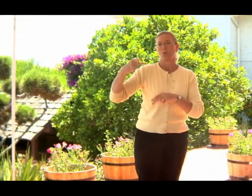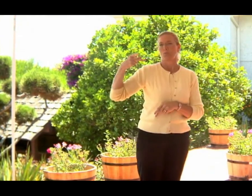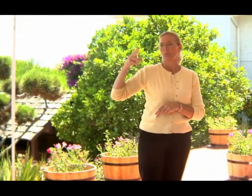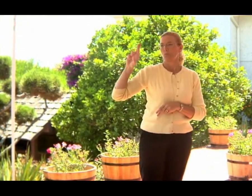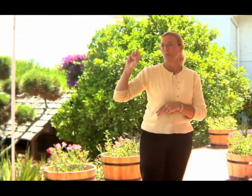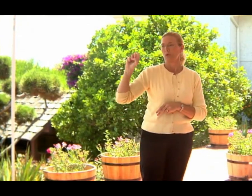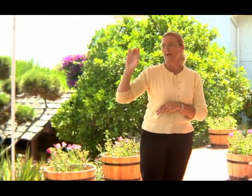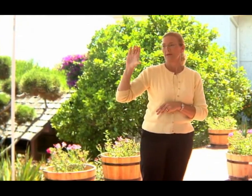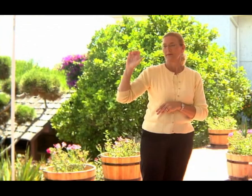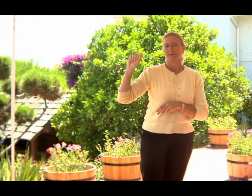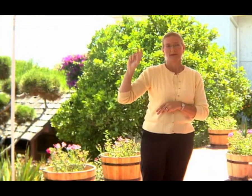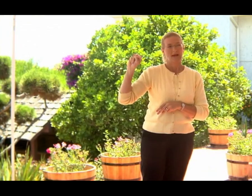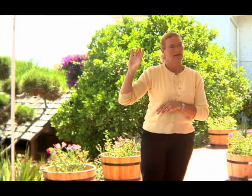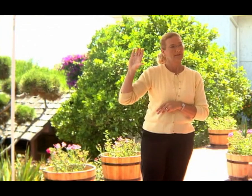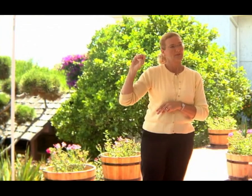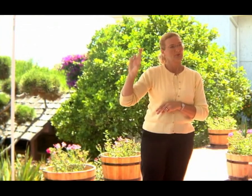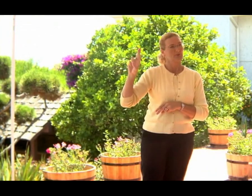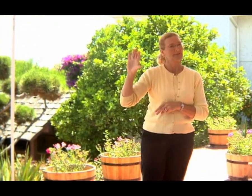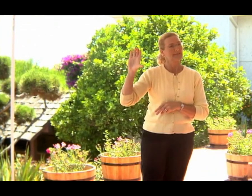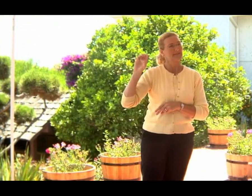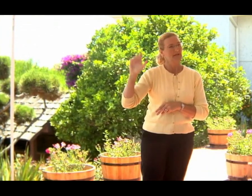called pre-cancer cells.